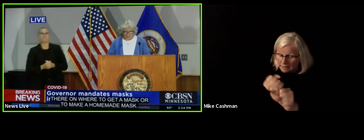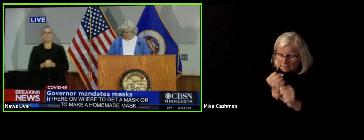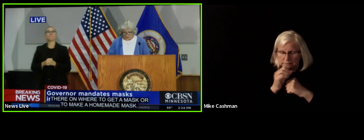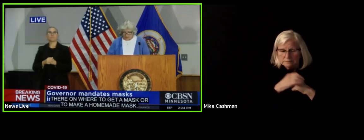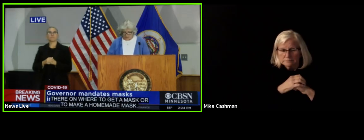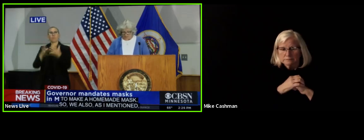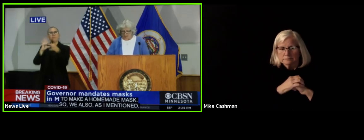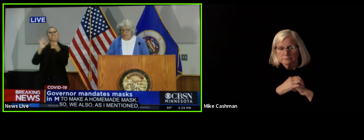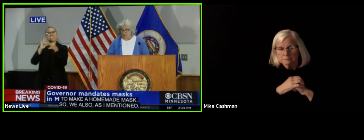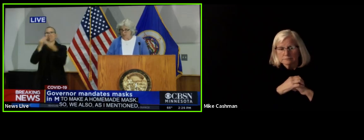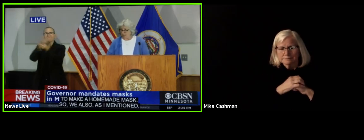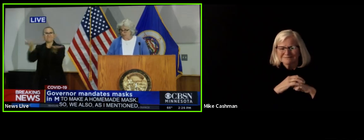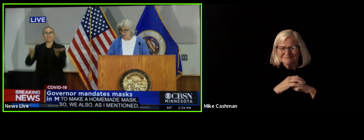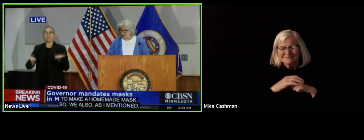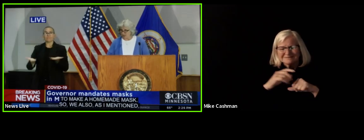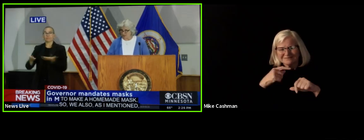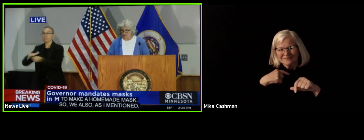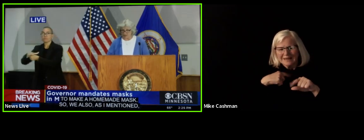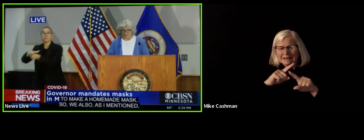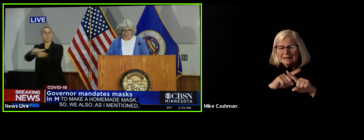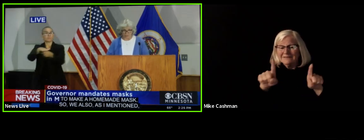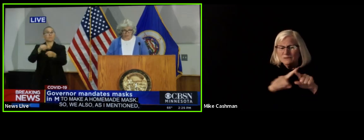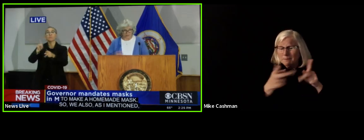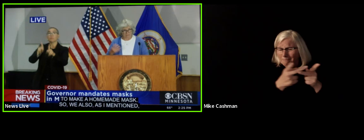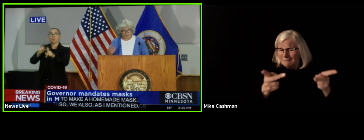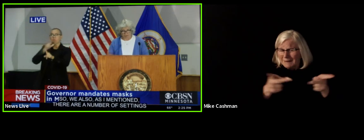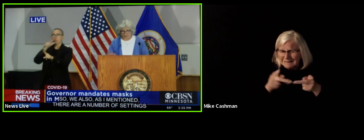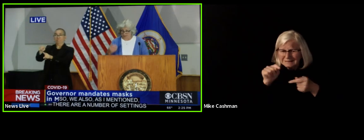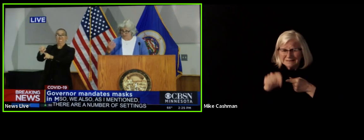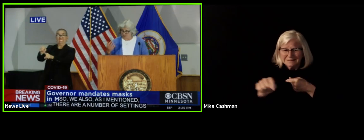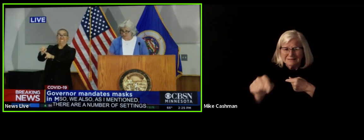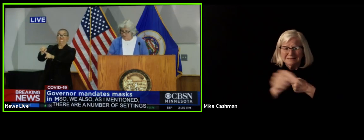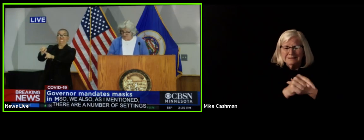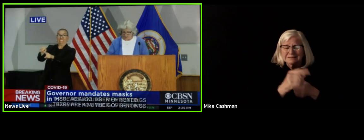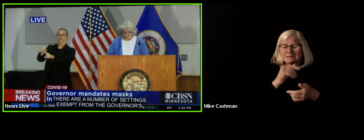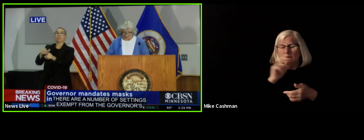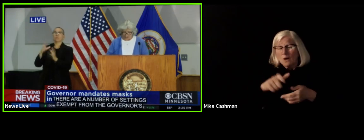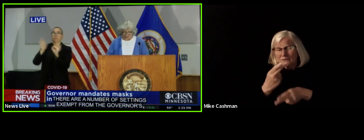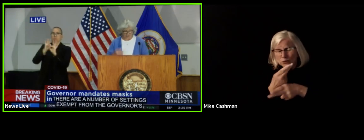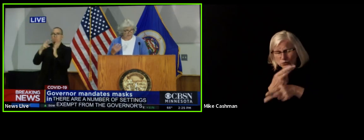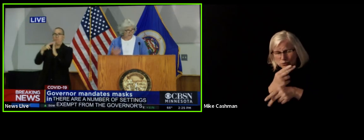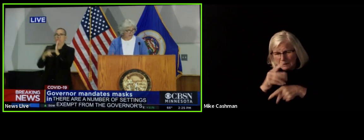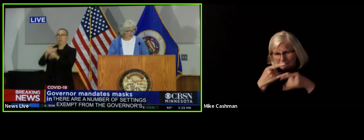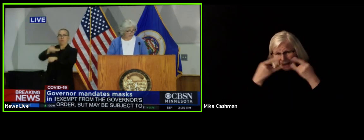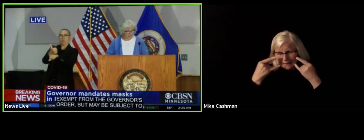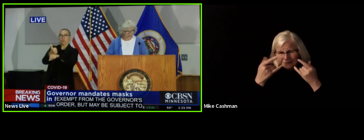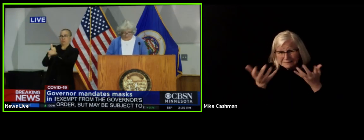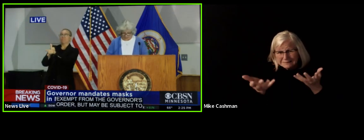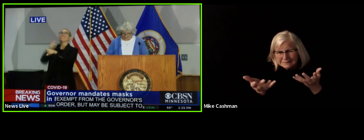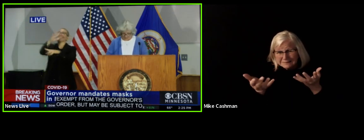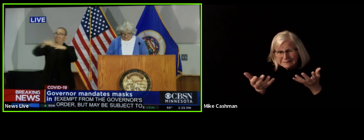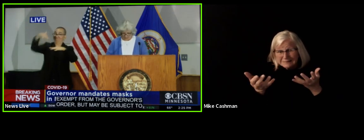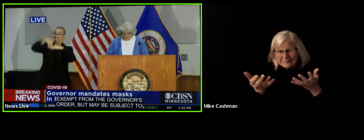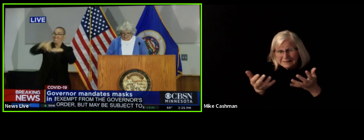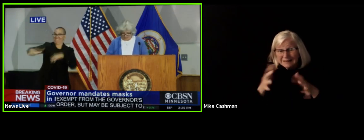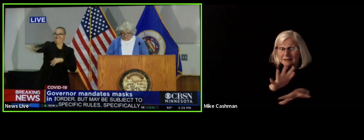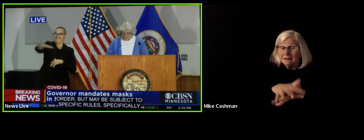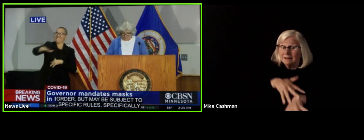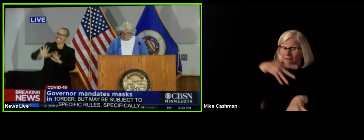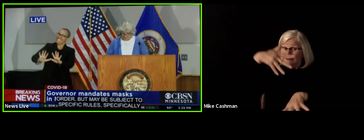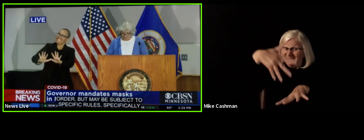governor's order, but may be subject to specific rules for those settings, specifically tribal nations, judicial settings, and the